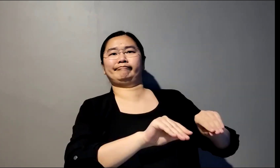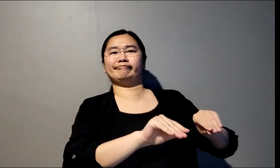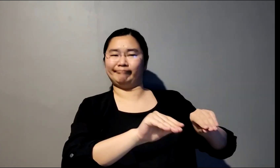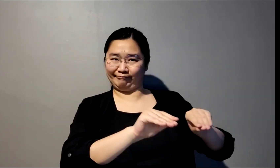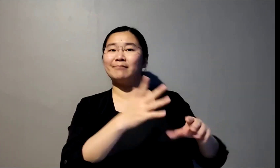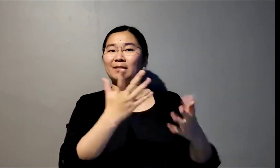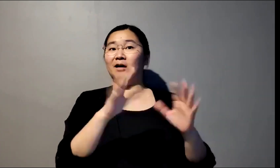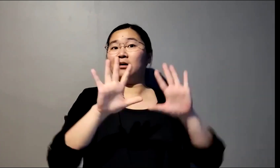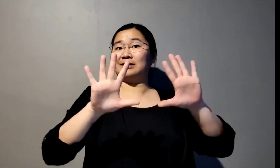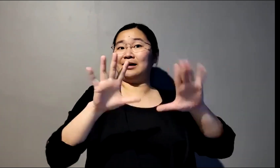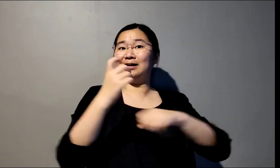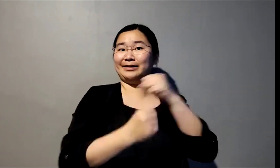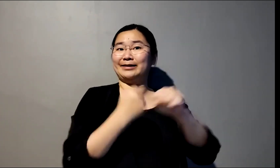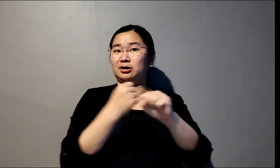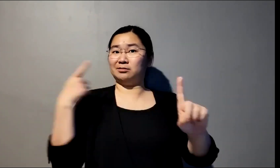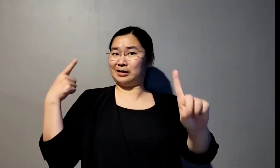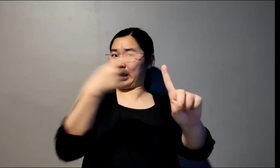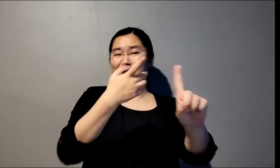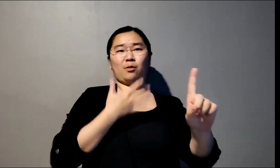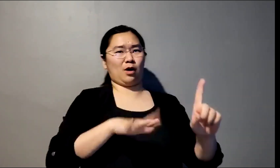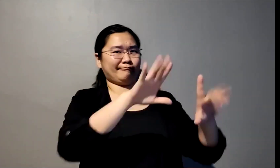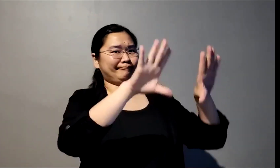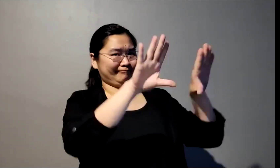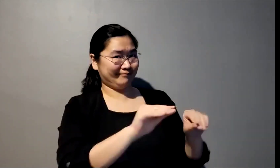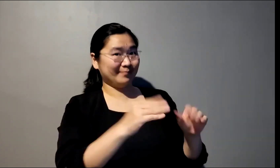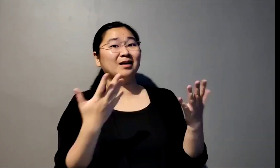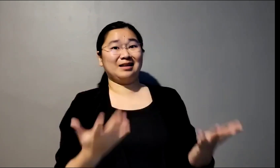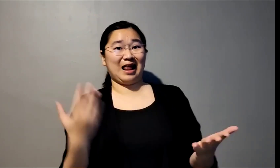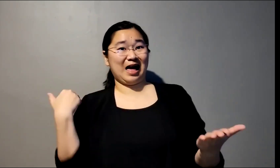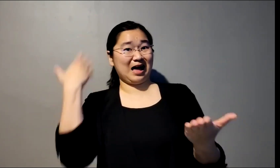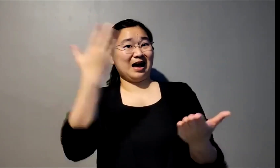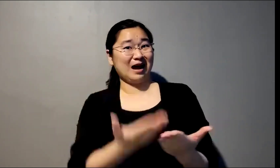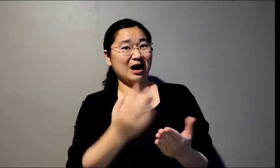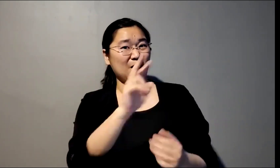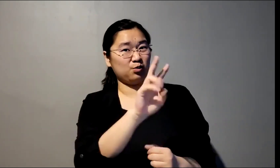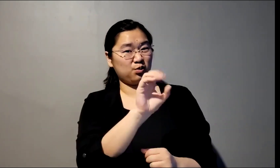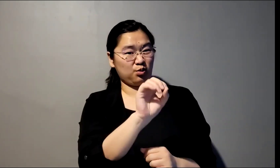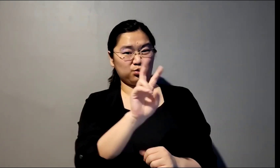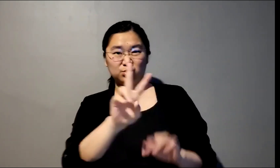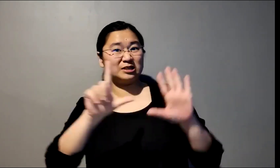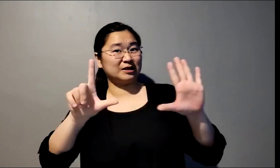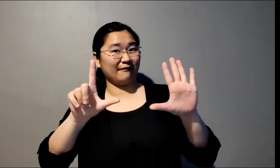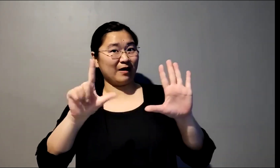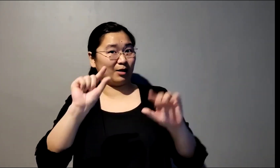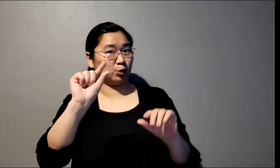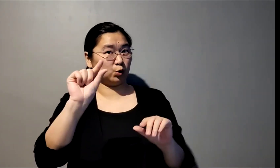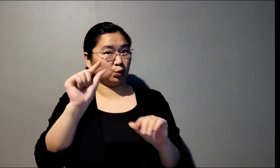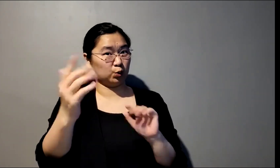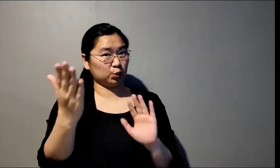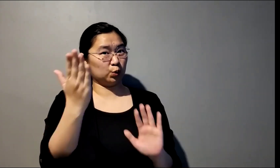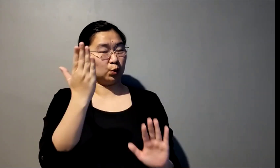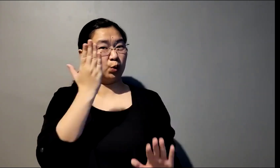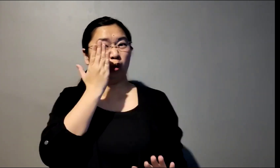course, everybody can say the pandemic, everybody can say lack of money. I would say two